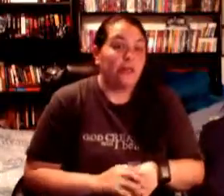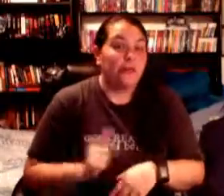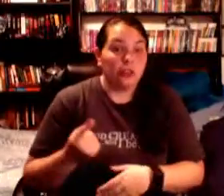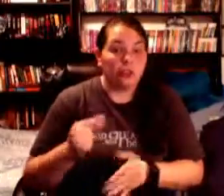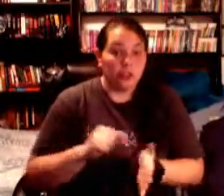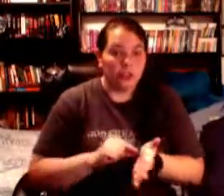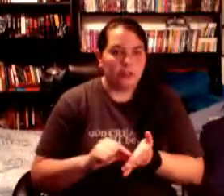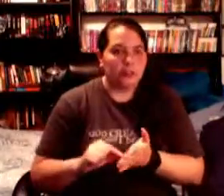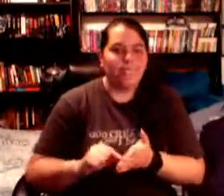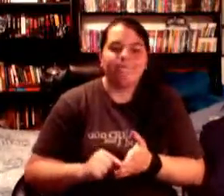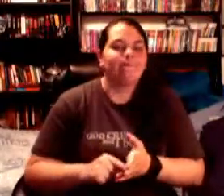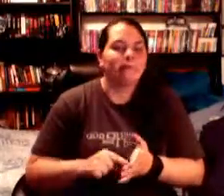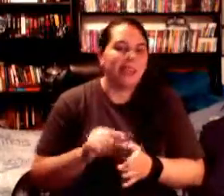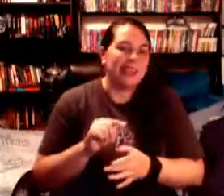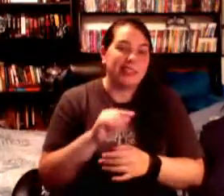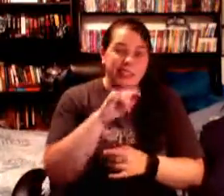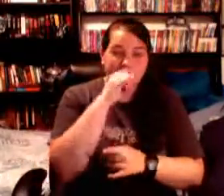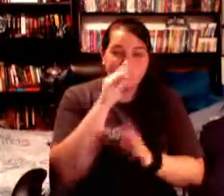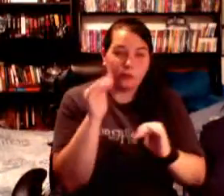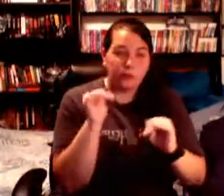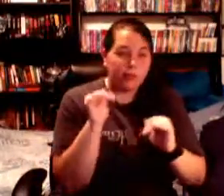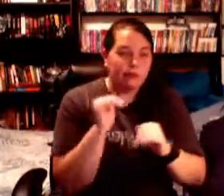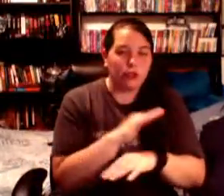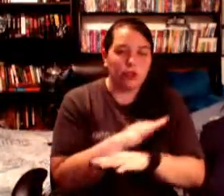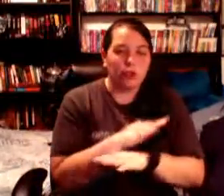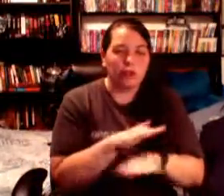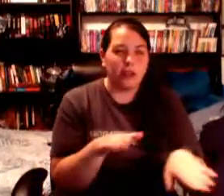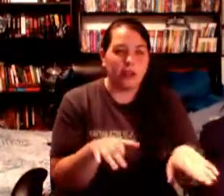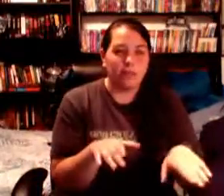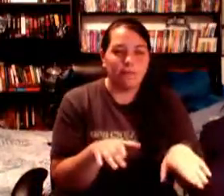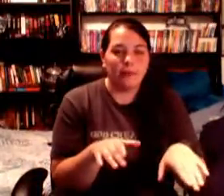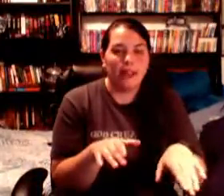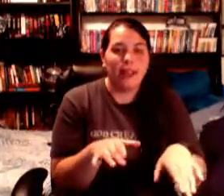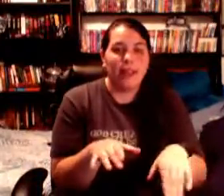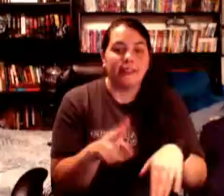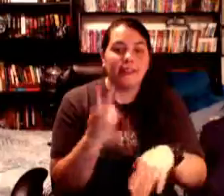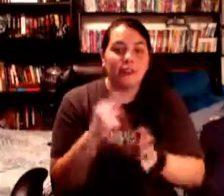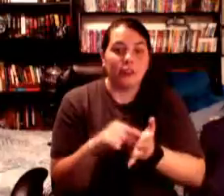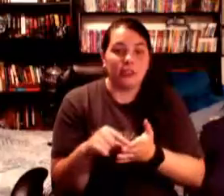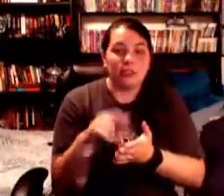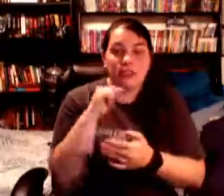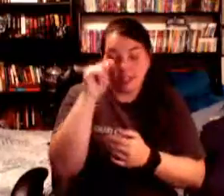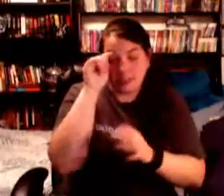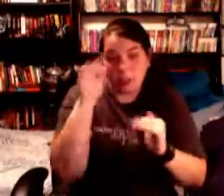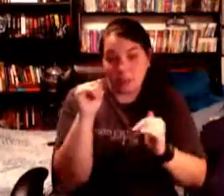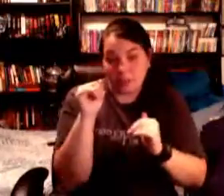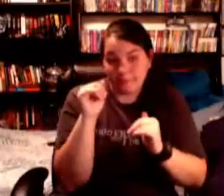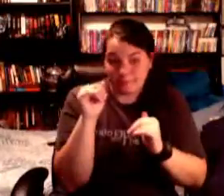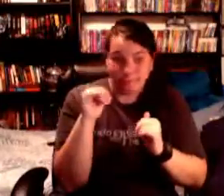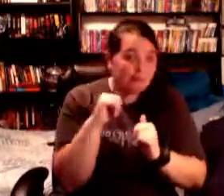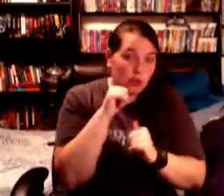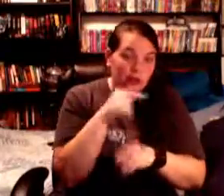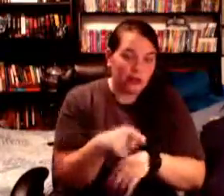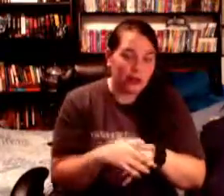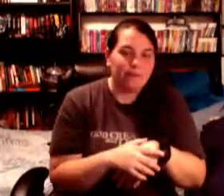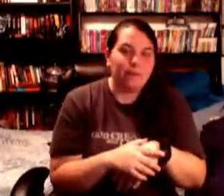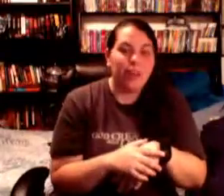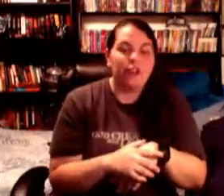the first verse is kids, hopefully, so it's not you. The second verse is the teens, hopefully, so it's not you.